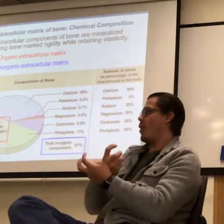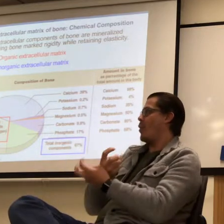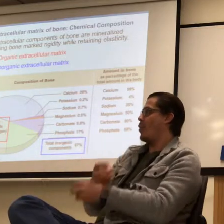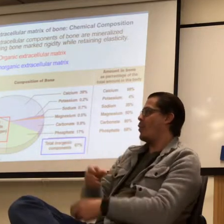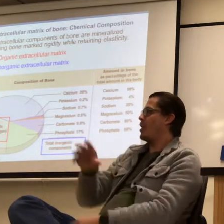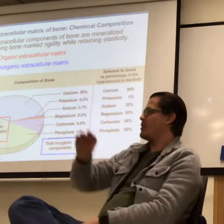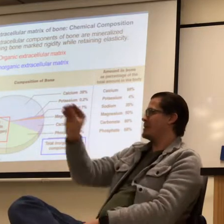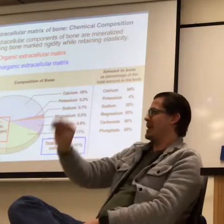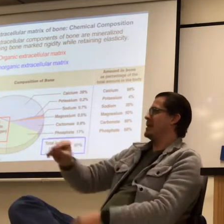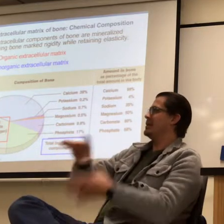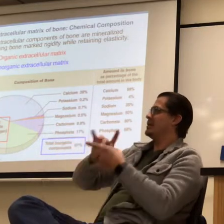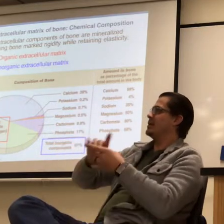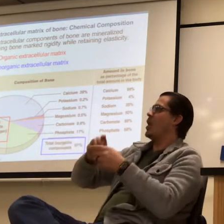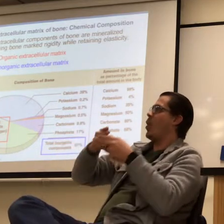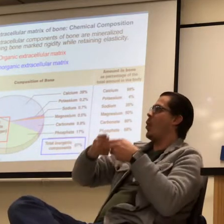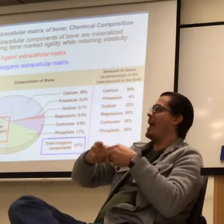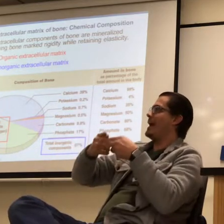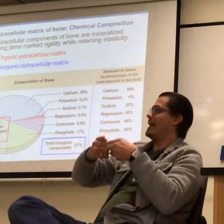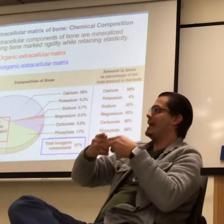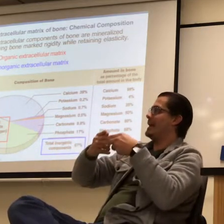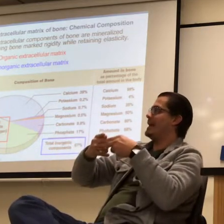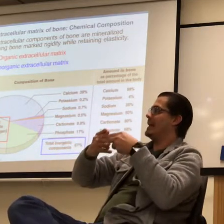a percentage by weight.